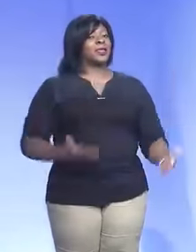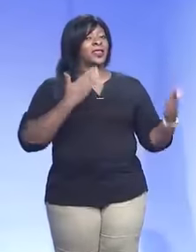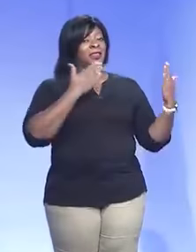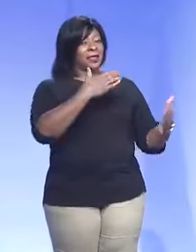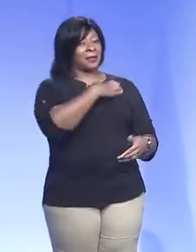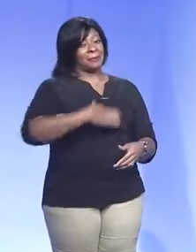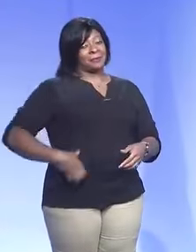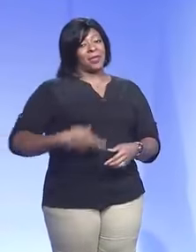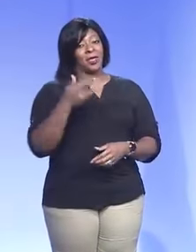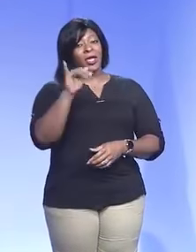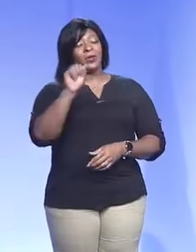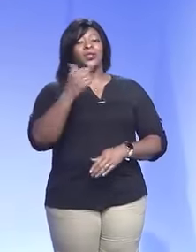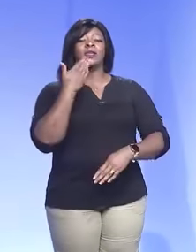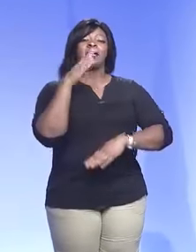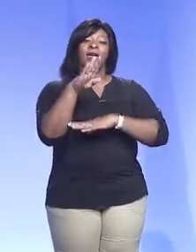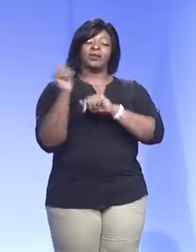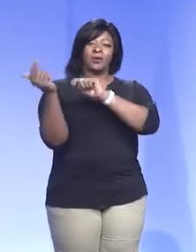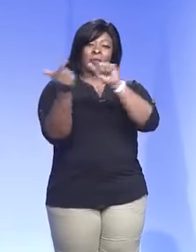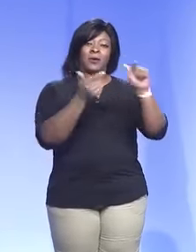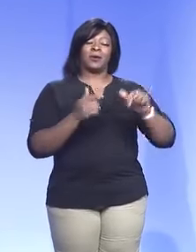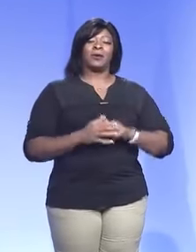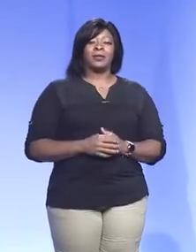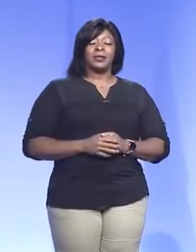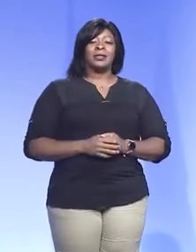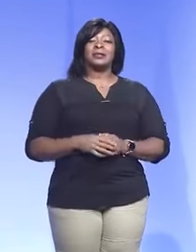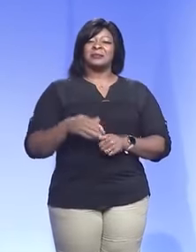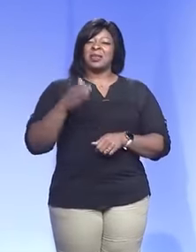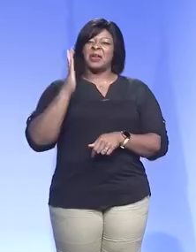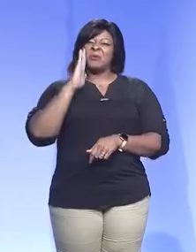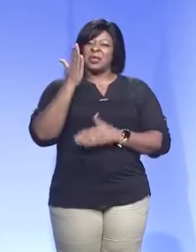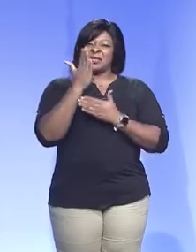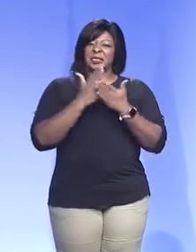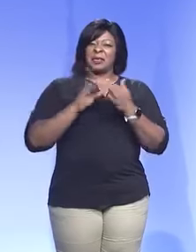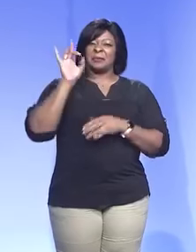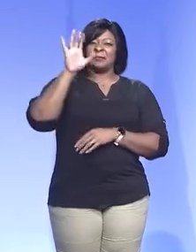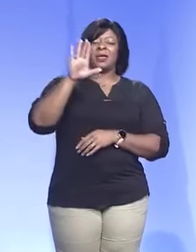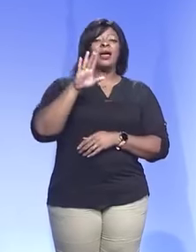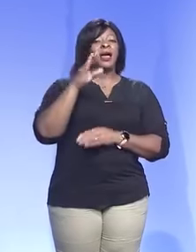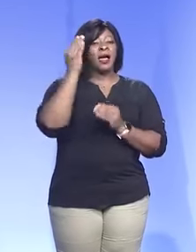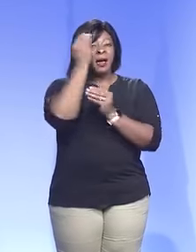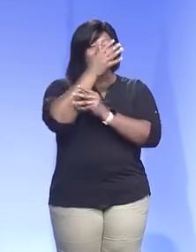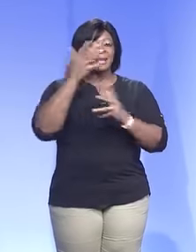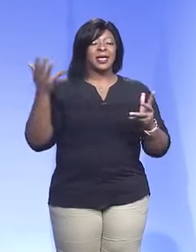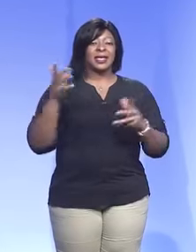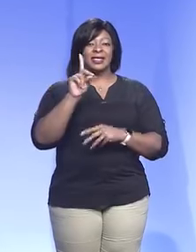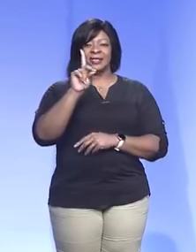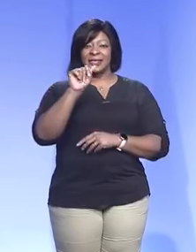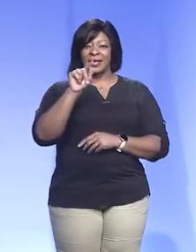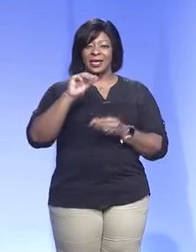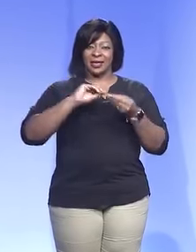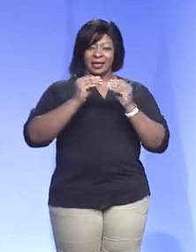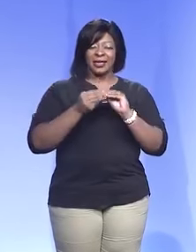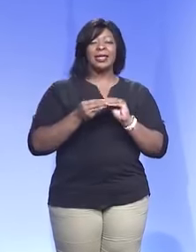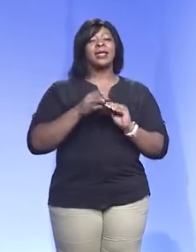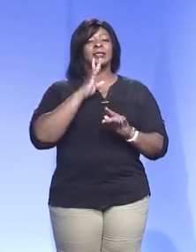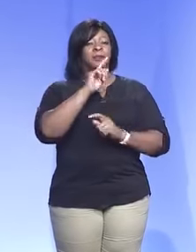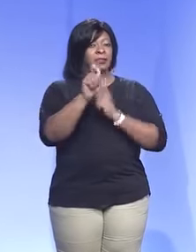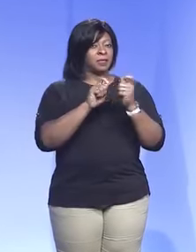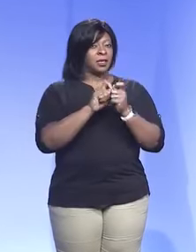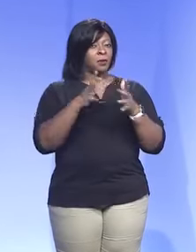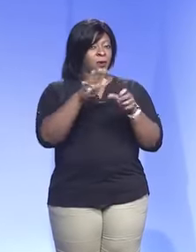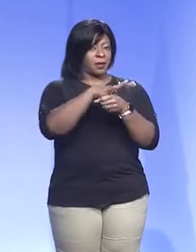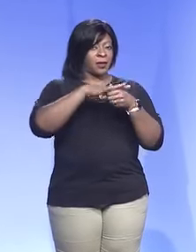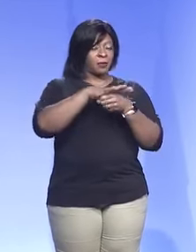Thank you, Mayor Harrison. Good afternoon, everyone. I'll give a few data updates and then talk specifically about the areas that